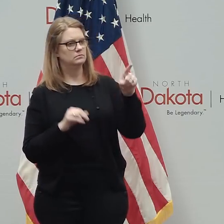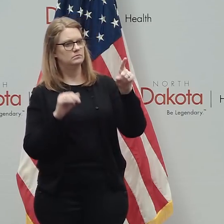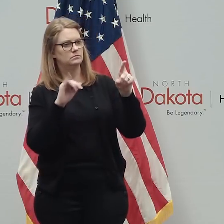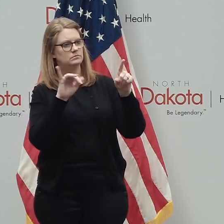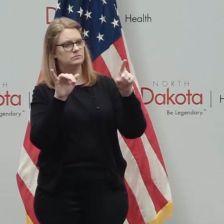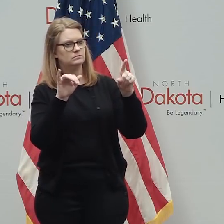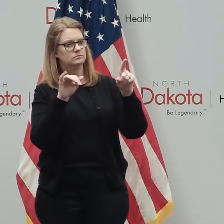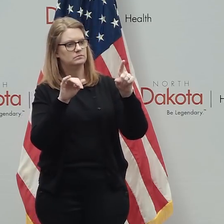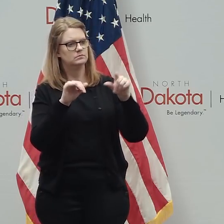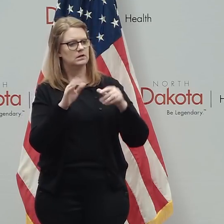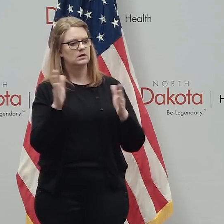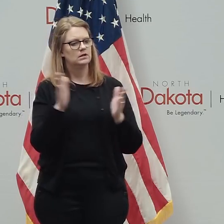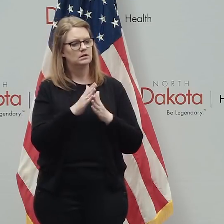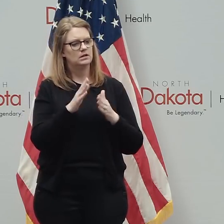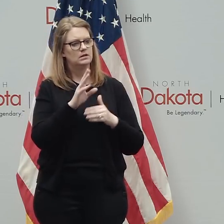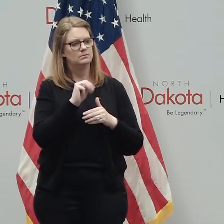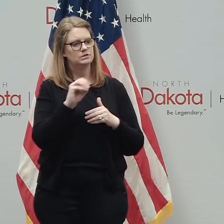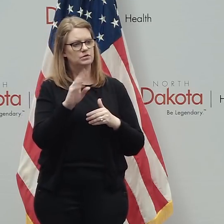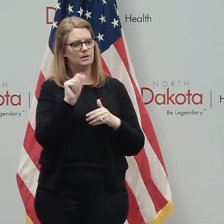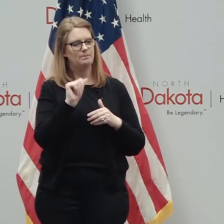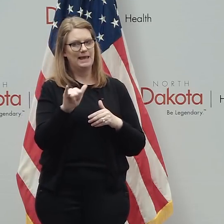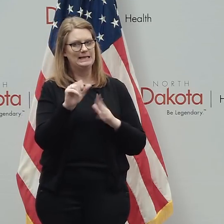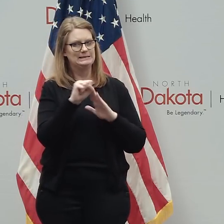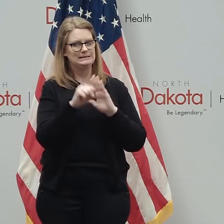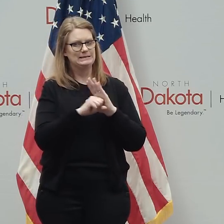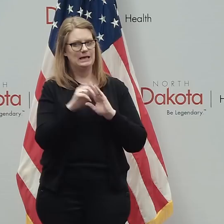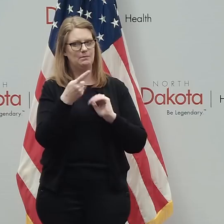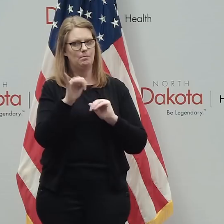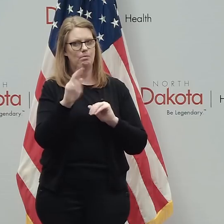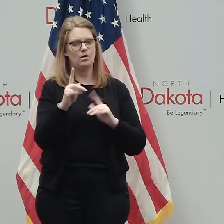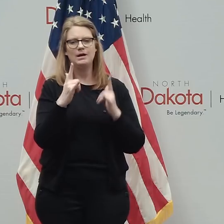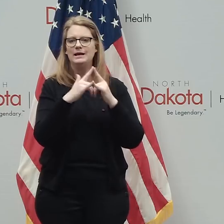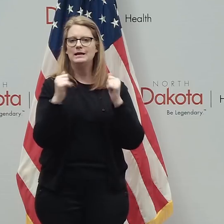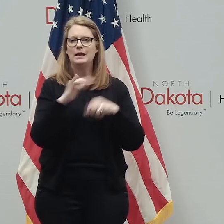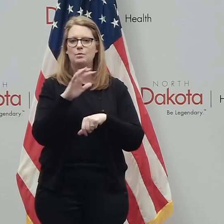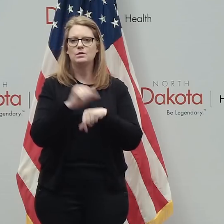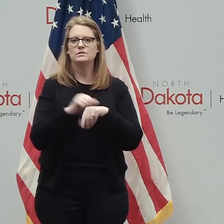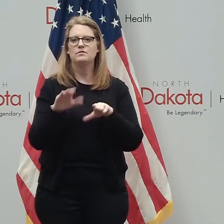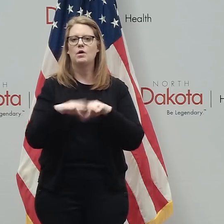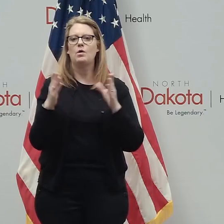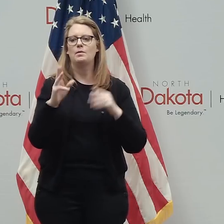Yeah, Little Missouri Bay State Park. Camping